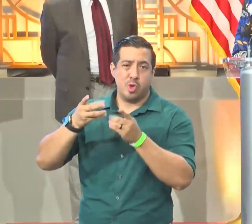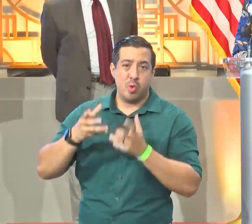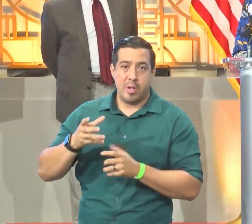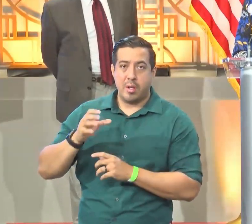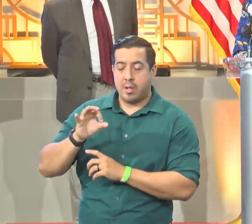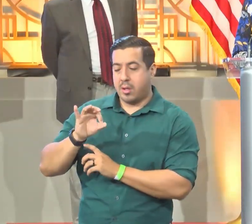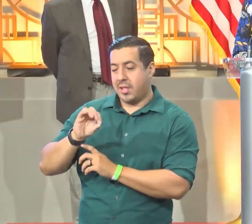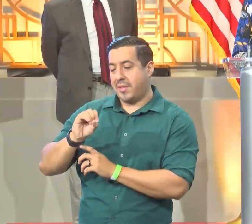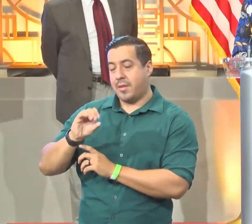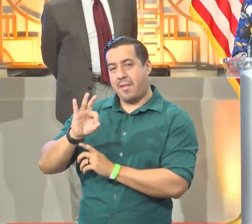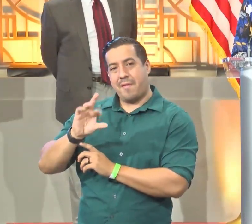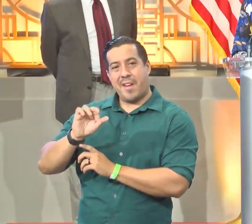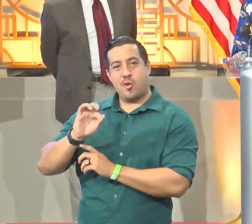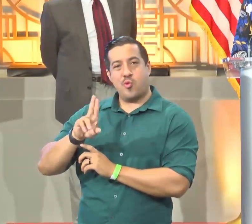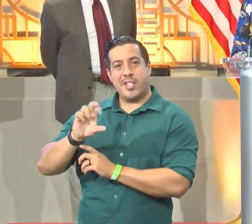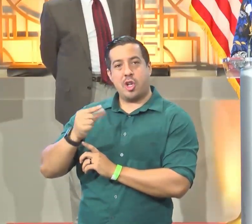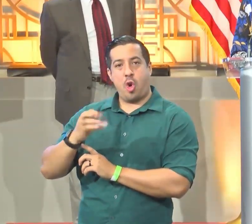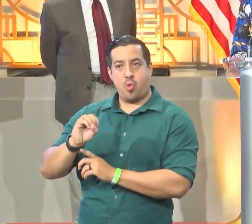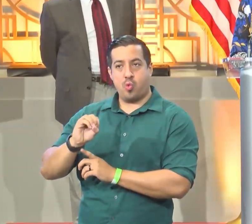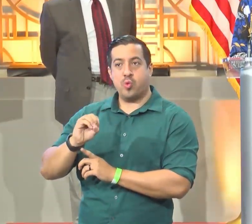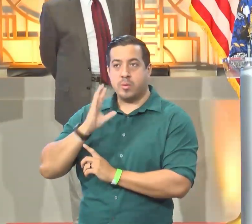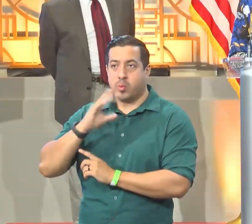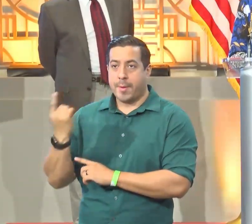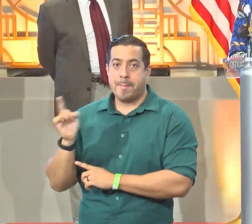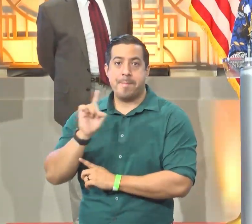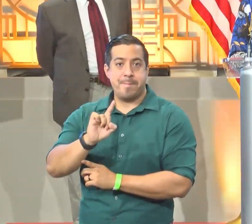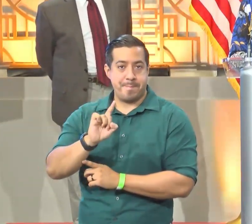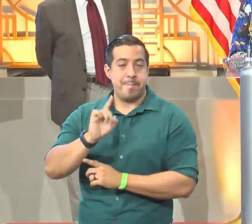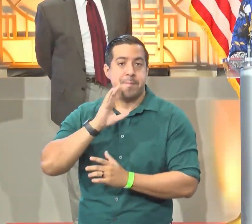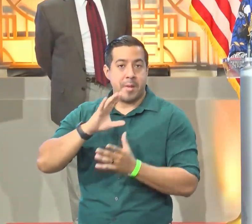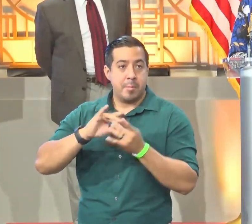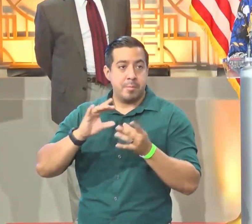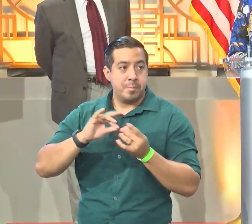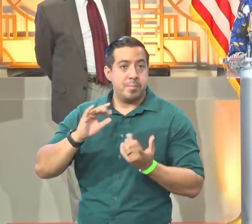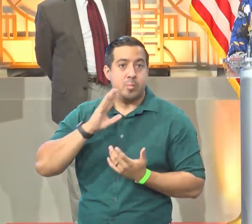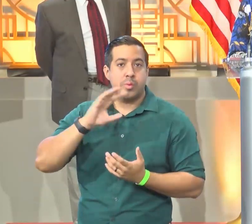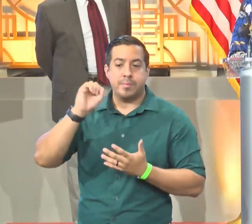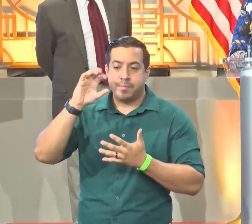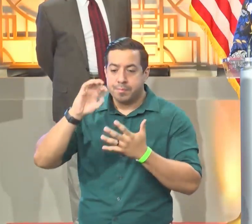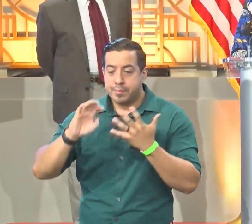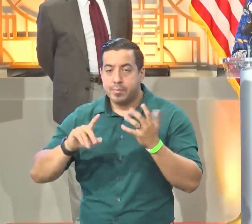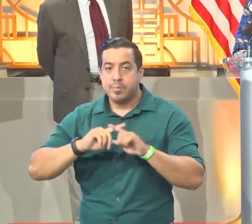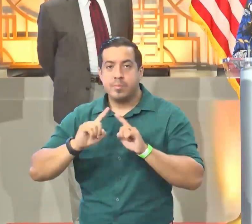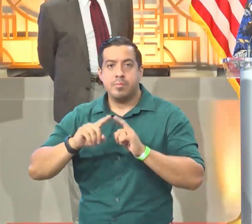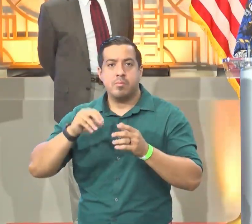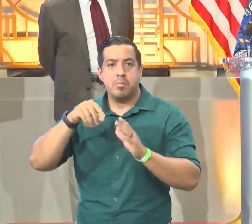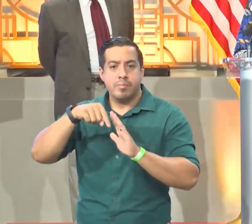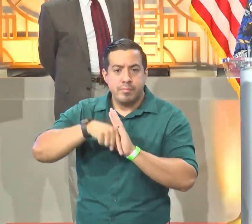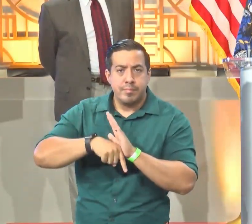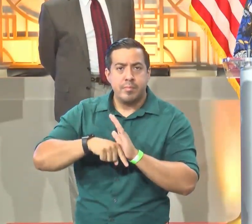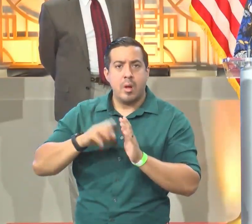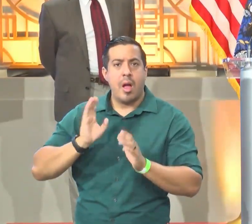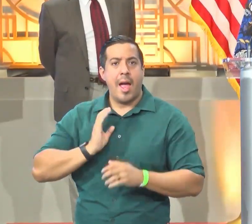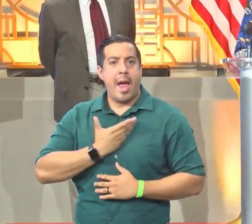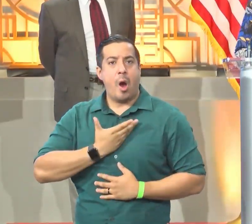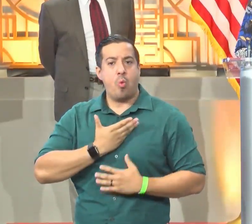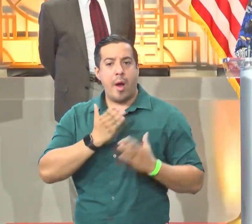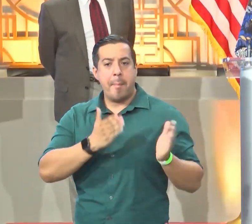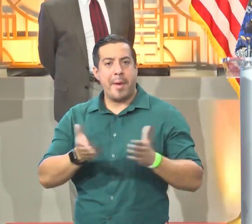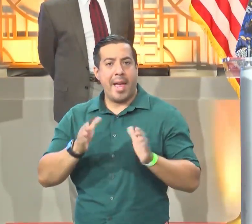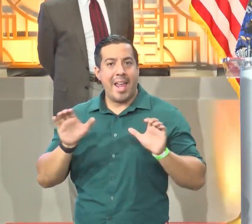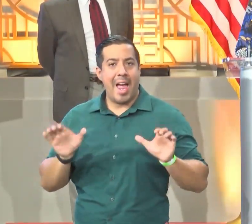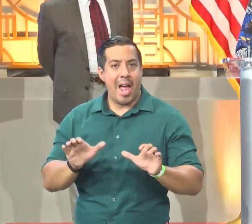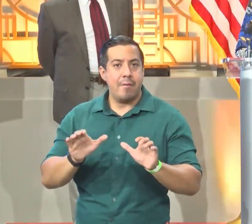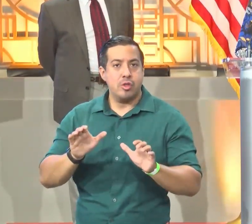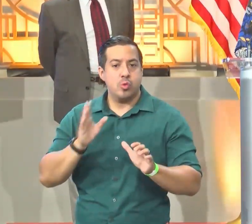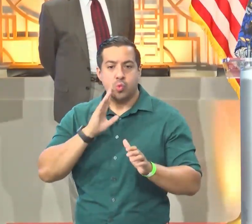Federico Salas-Isnati, to the podium to provide you with details about our plan of action and